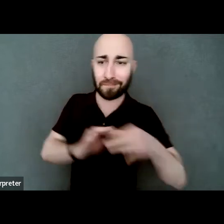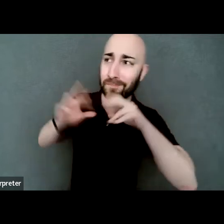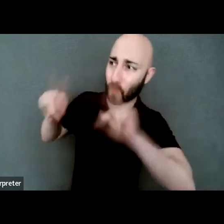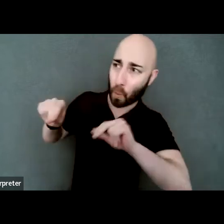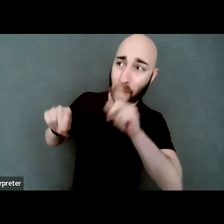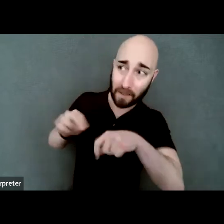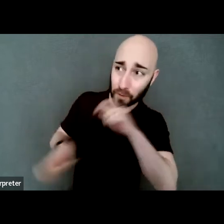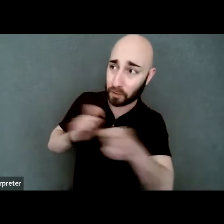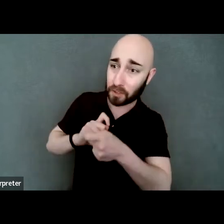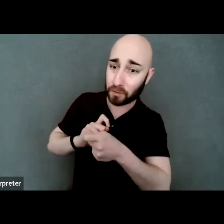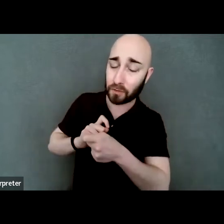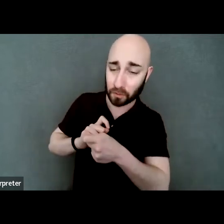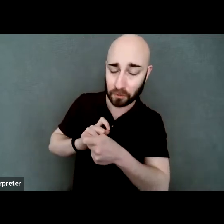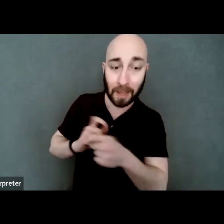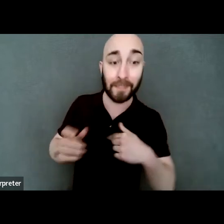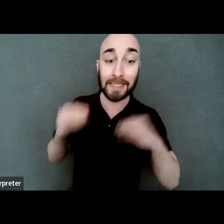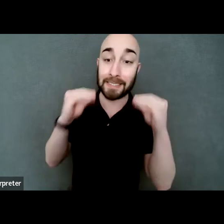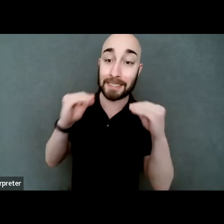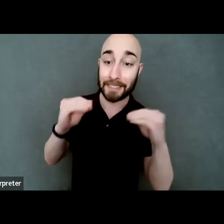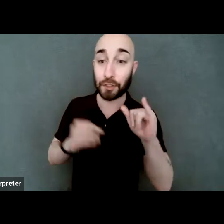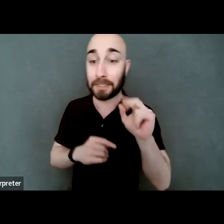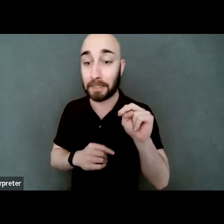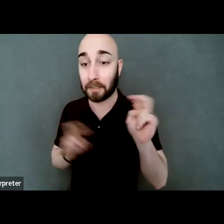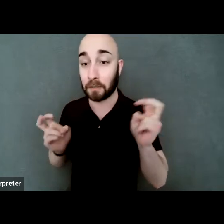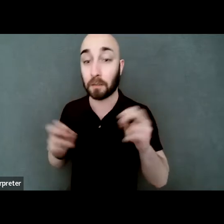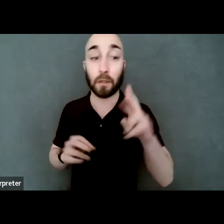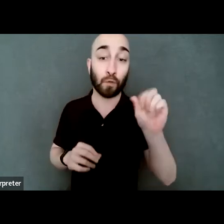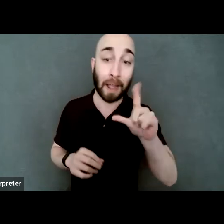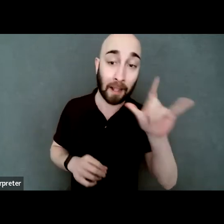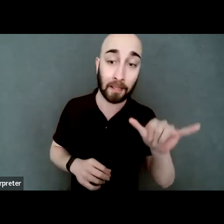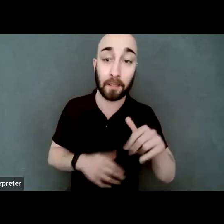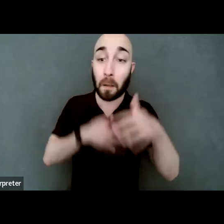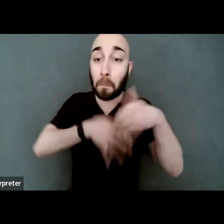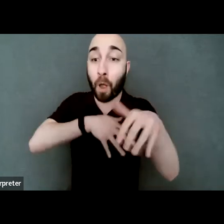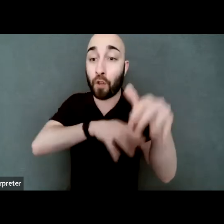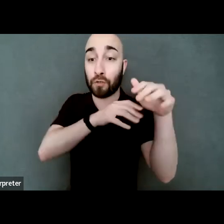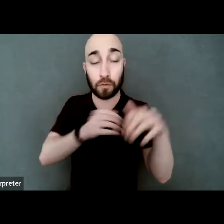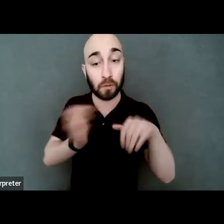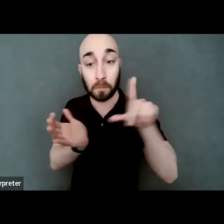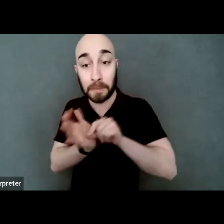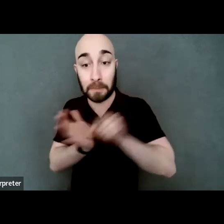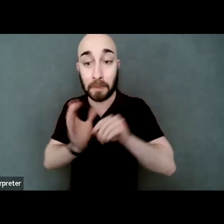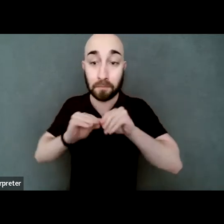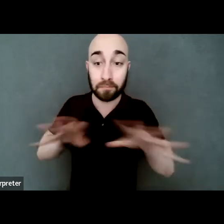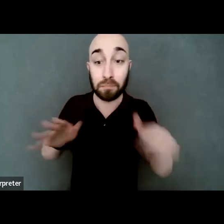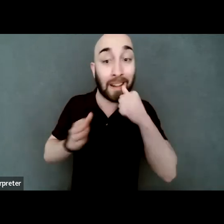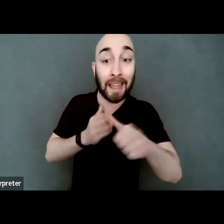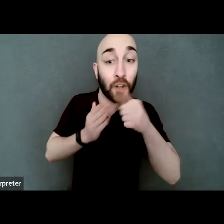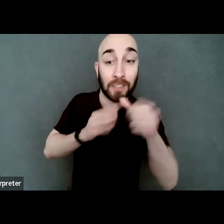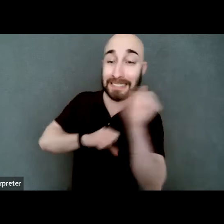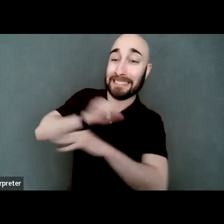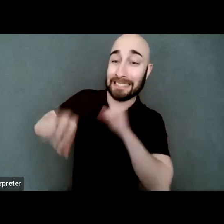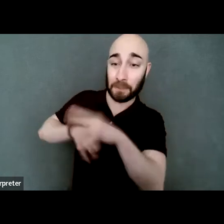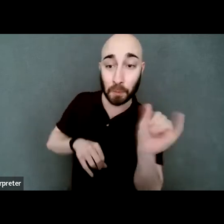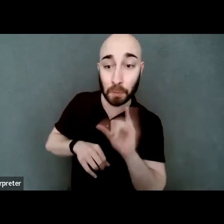change. We've had teach-ins, we've had rallies, we've had marches, there's journalism, there's letter writing, there's stuff happening